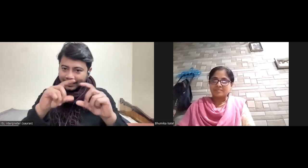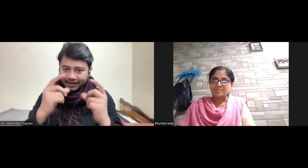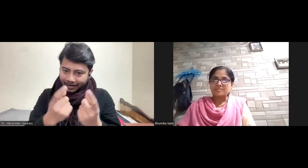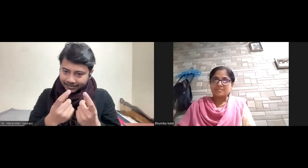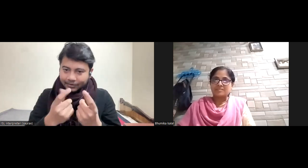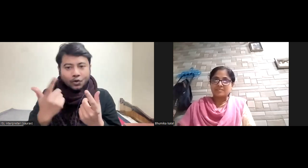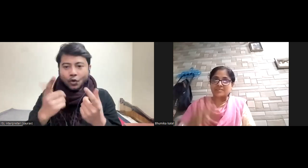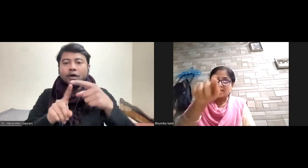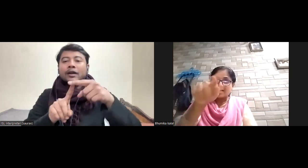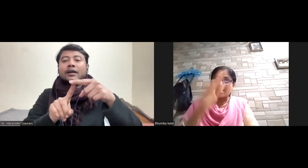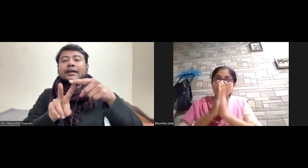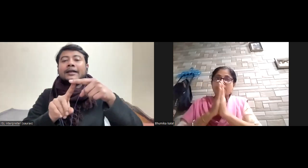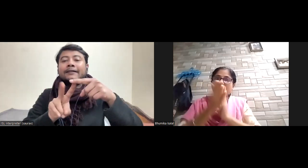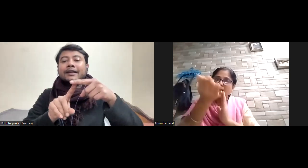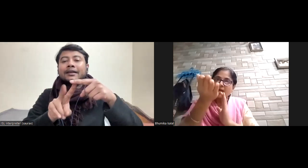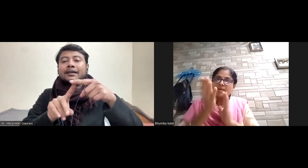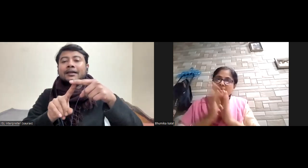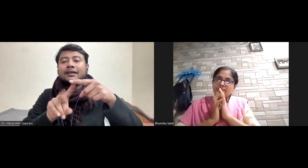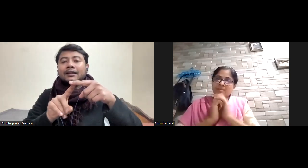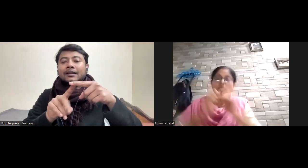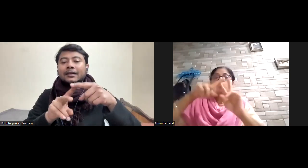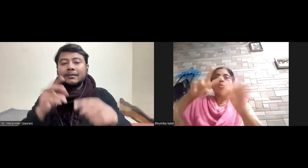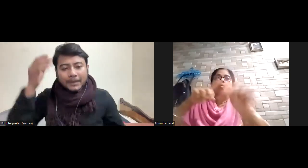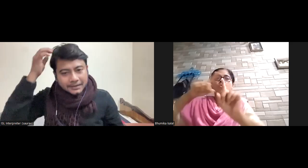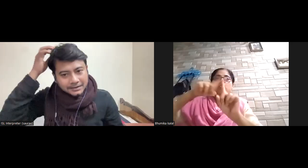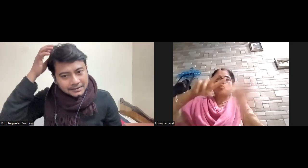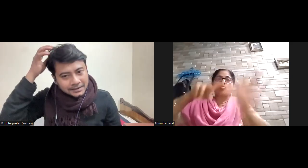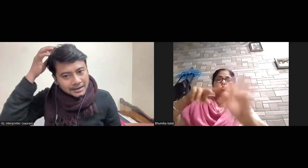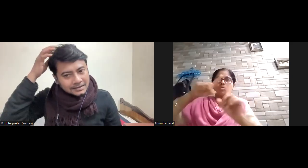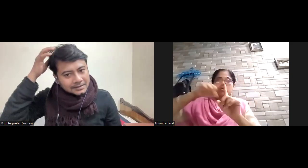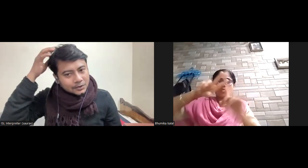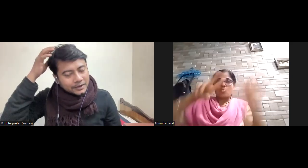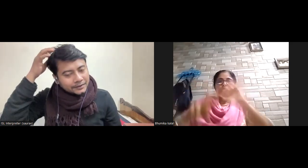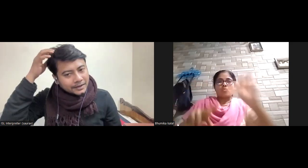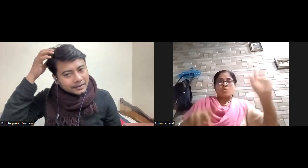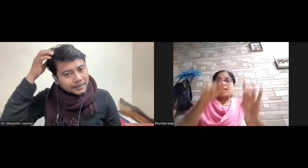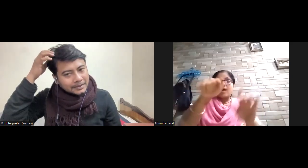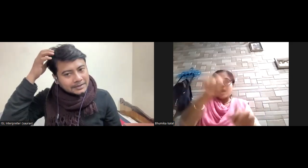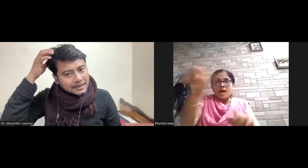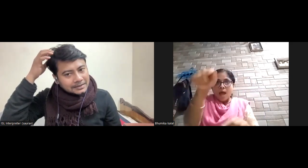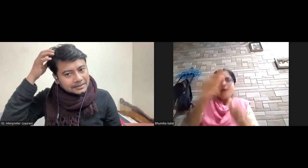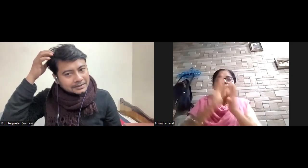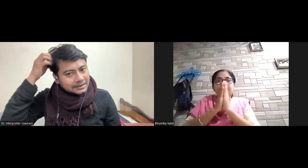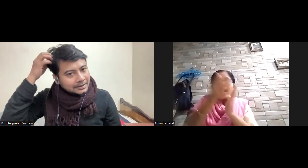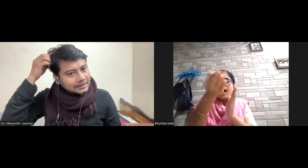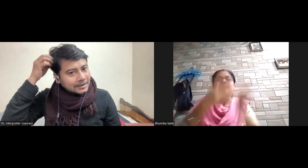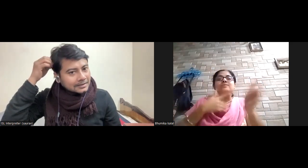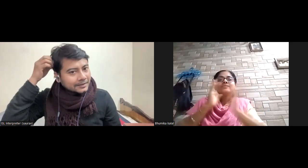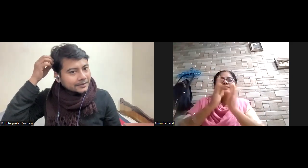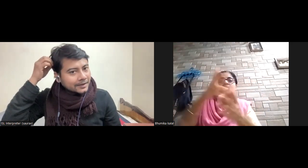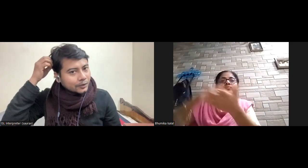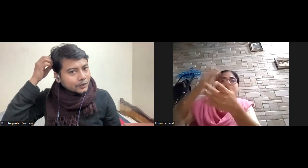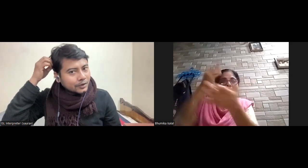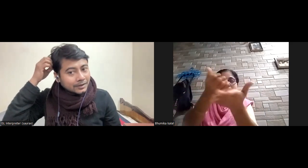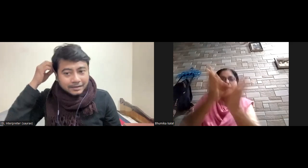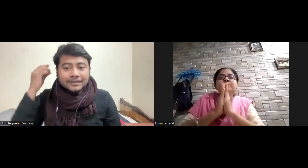Preferably do it when you're alone. So that is the time between you and Krishna. Mataji, Not these with. classes, no TV, nothing, but these classes Yes, while